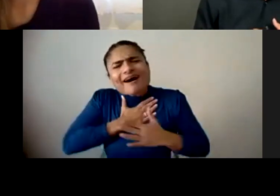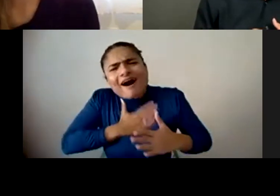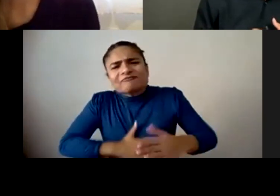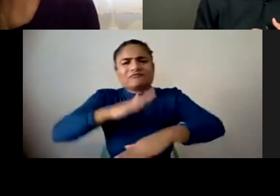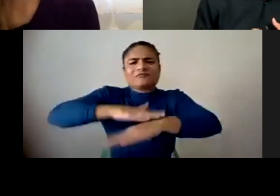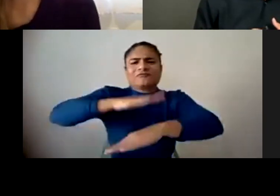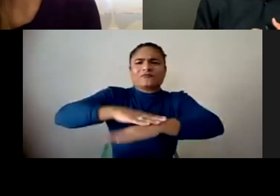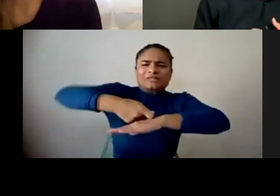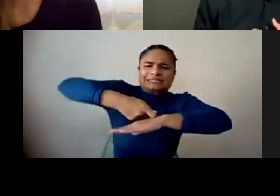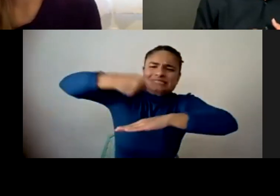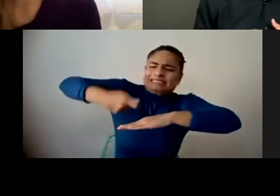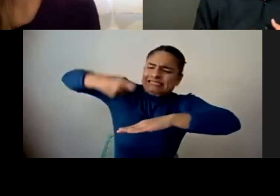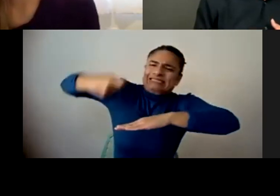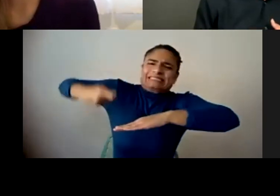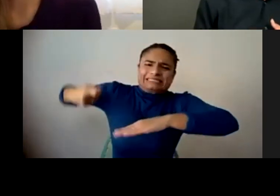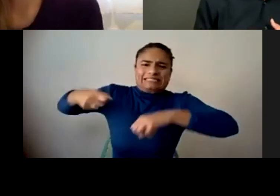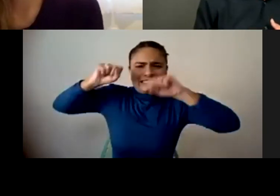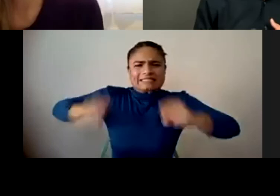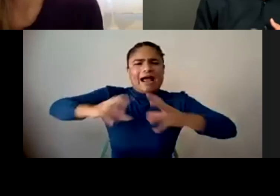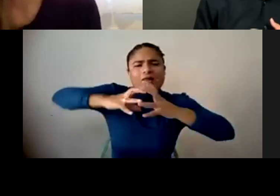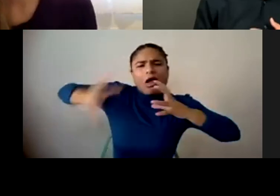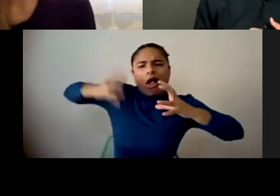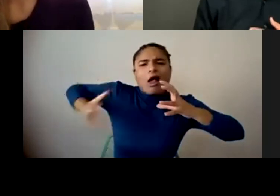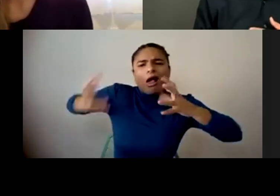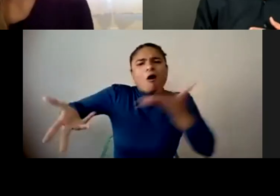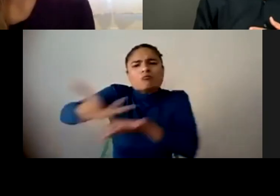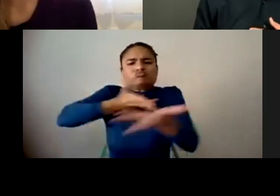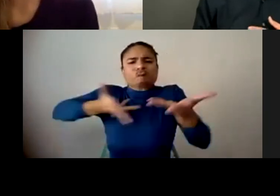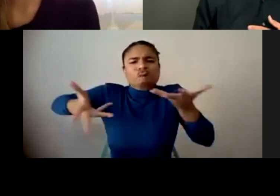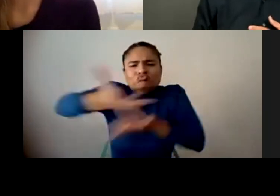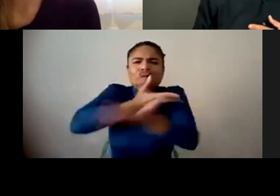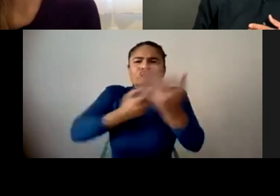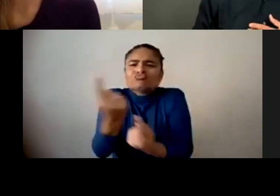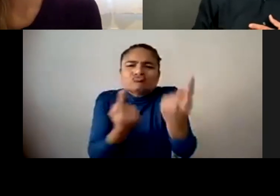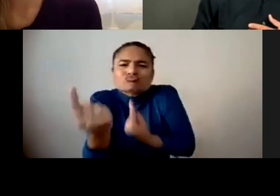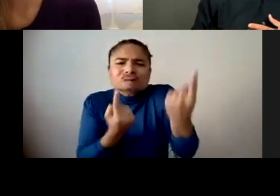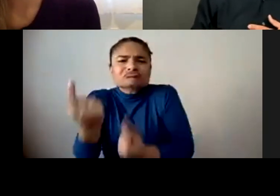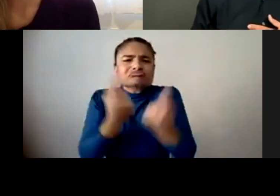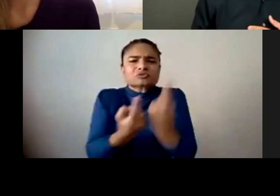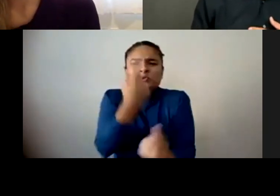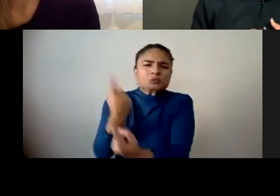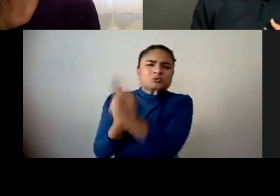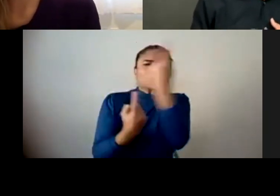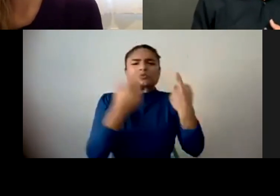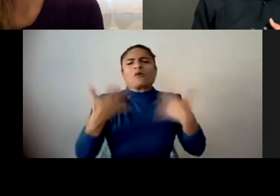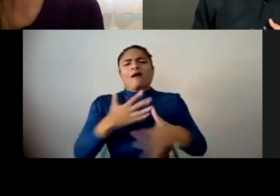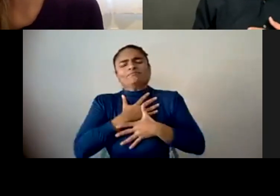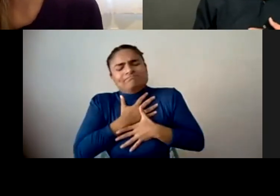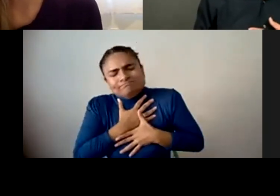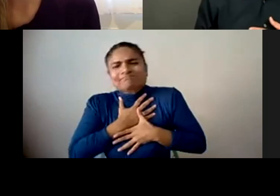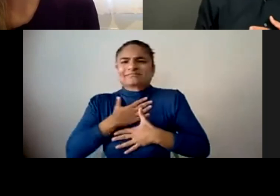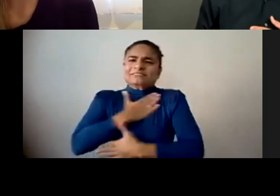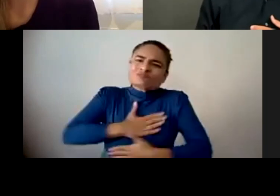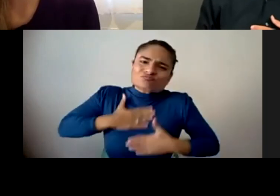could just spend some time one-on-one with everyone. It's really fun to just be here and kind of meet people briefly,